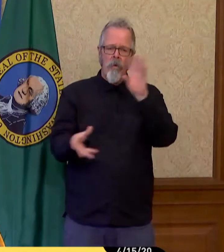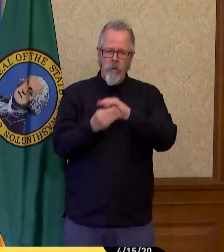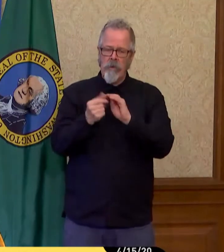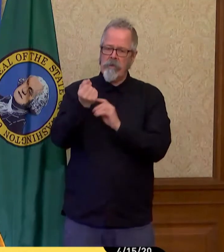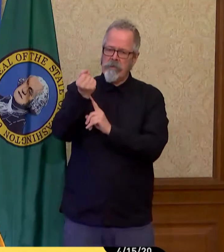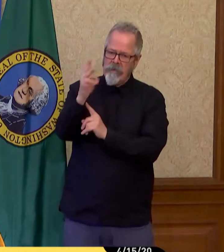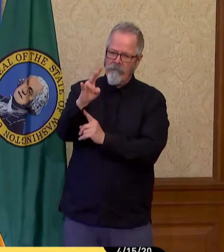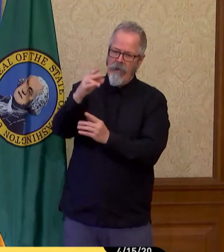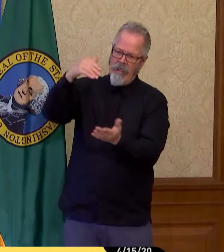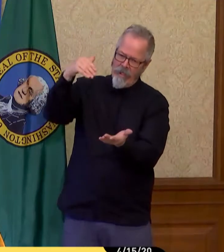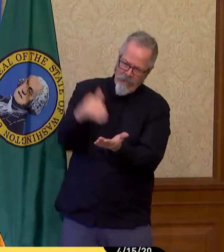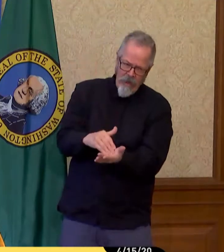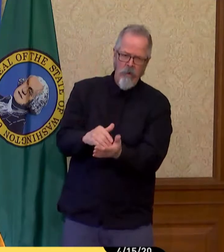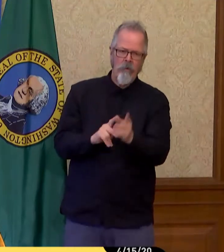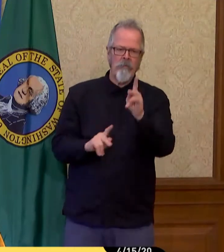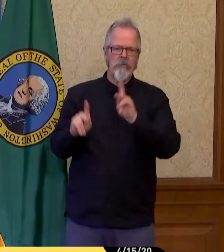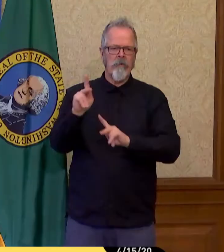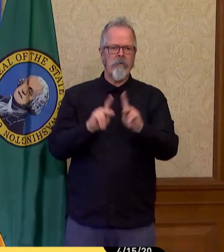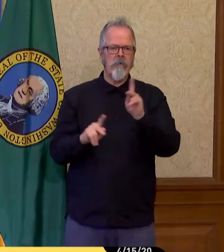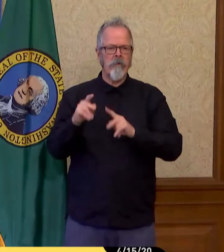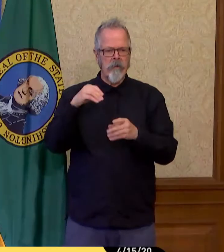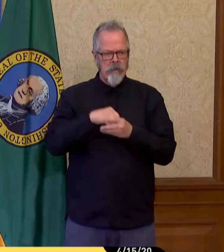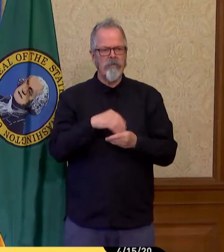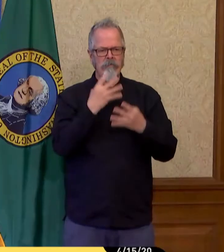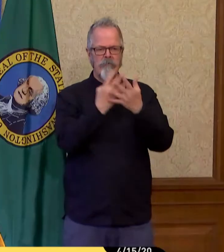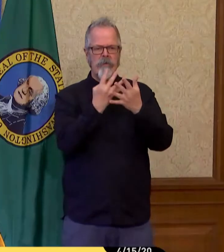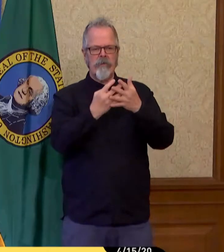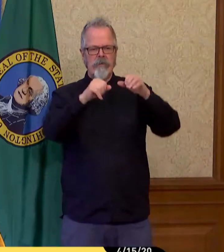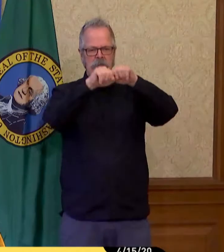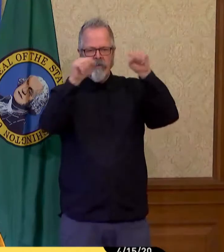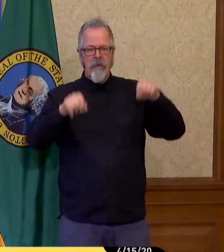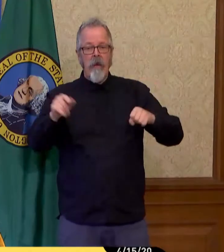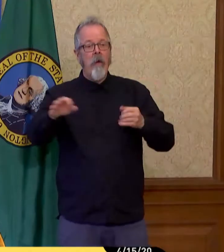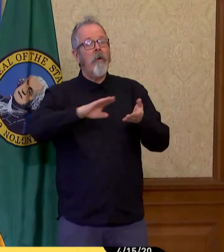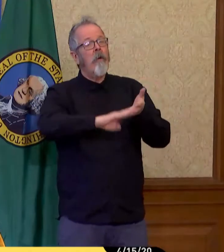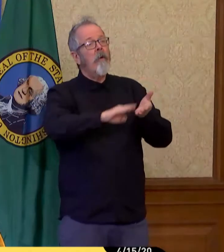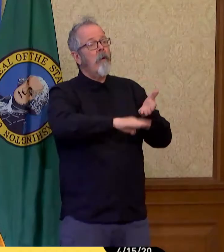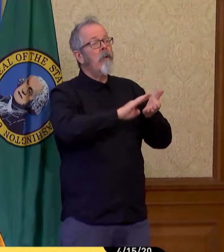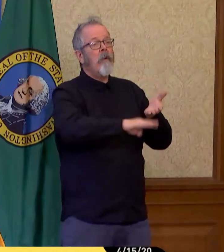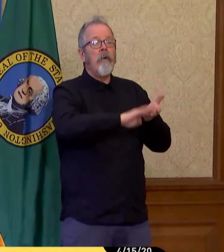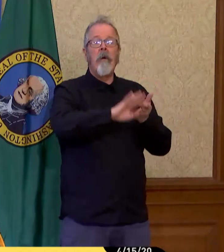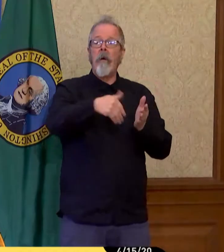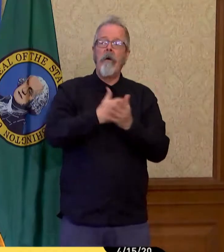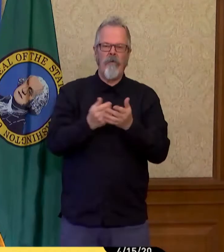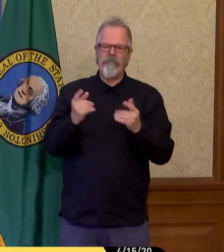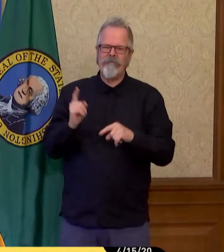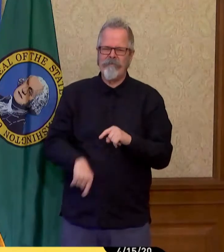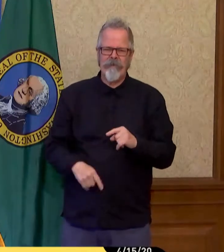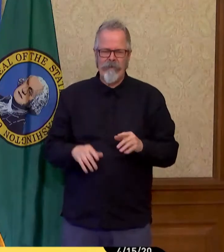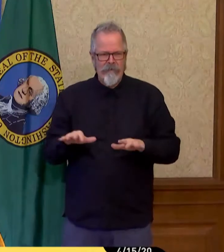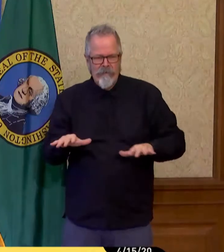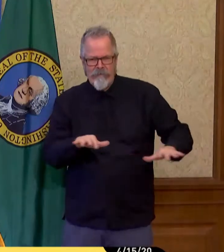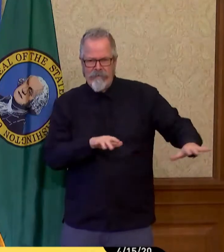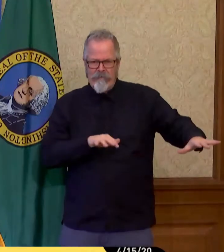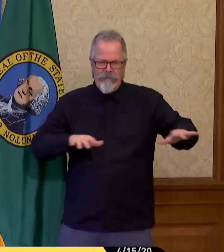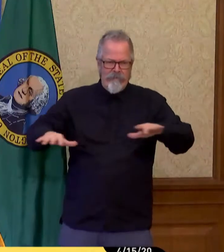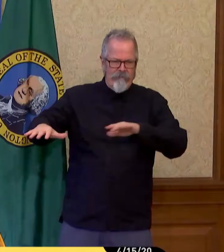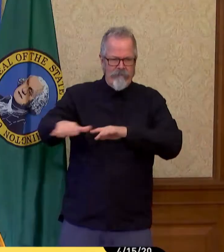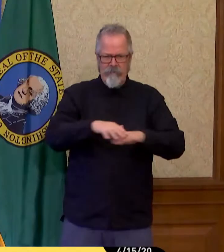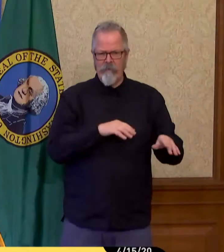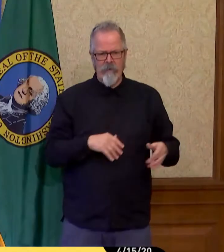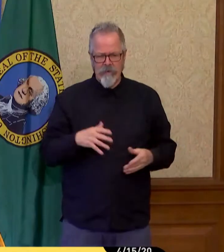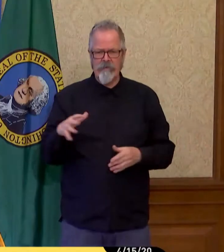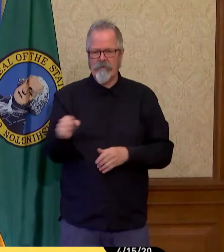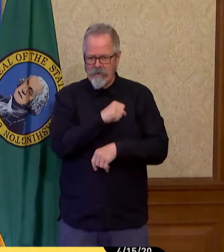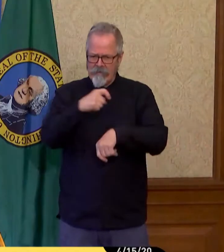sheriffs and police chiefs today about a way to try to give as much notice as we can to those who might be concerned about people